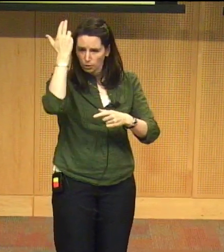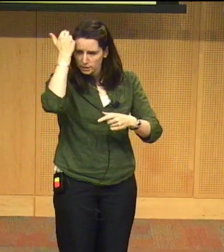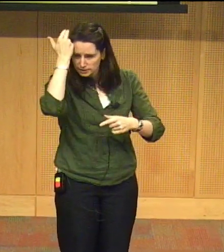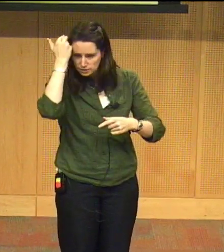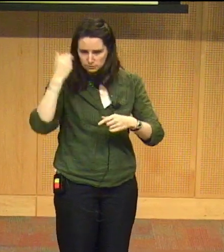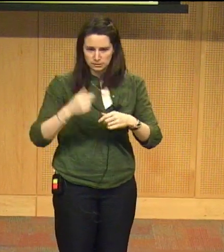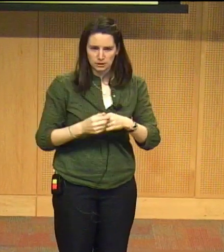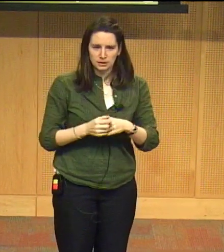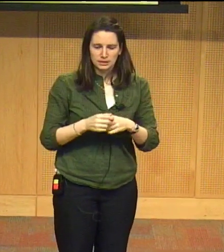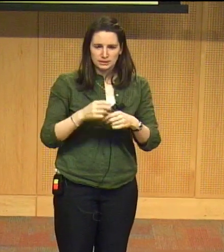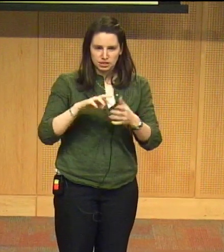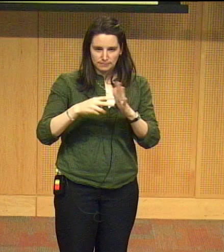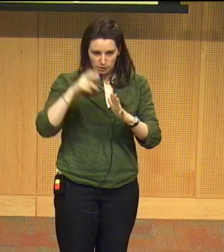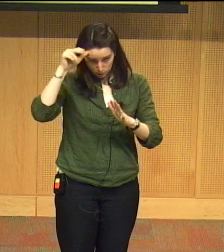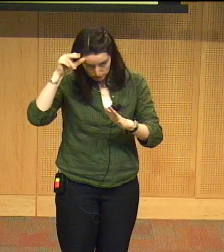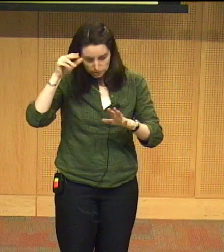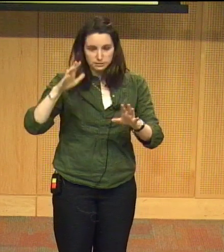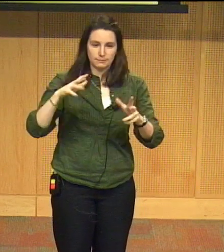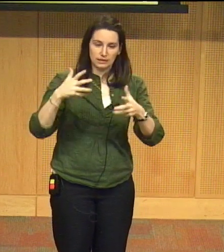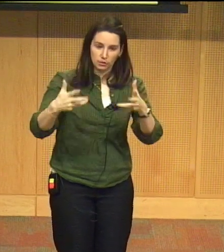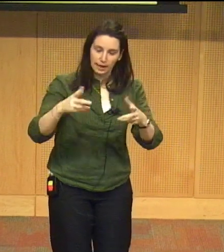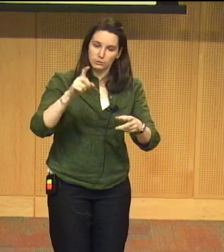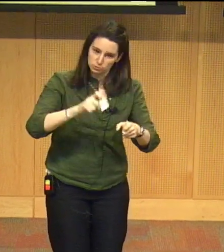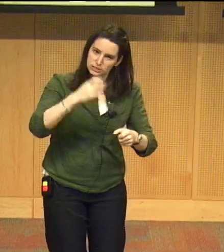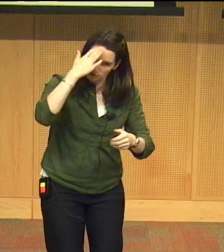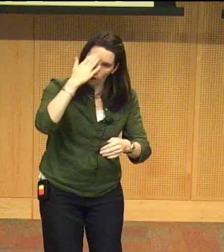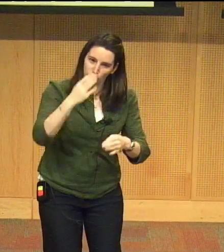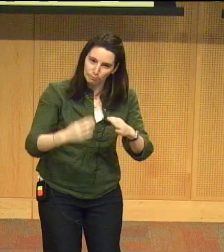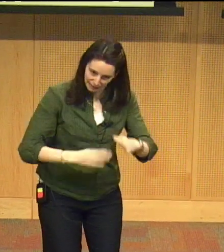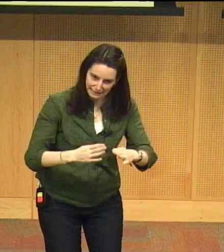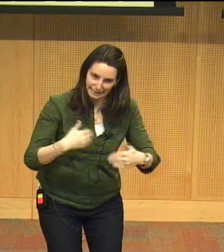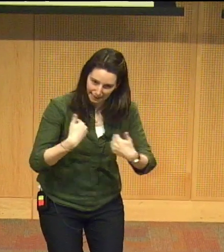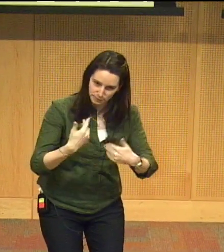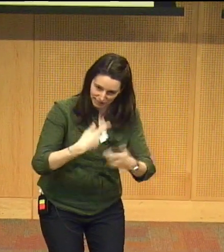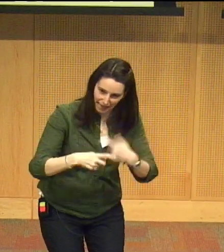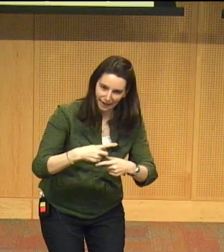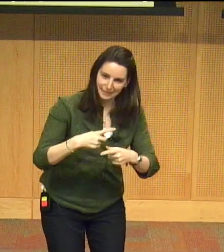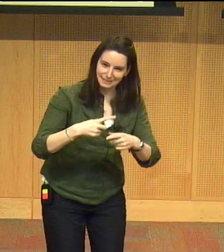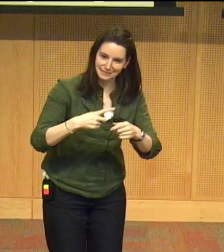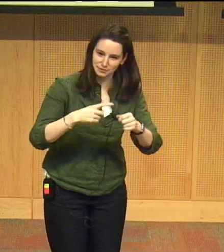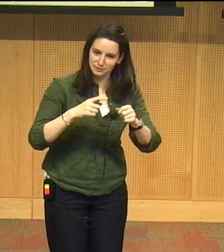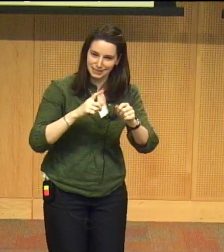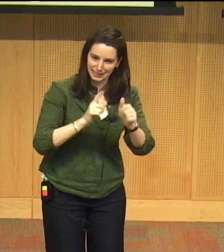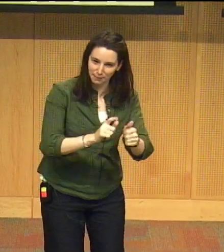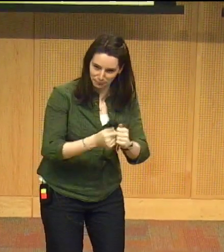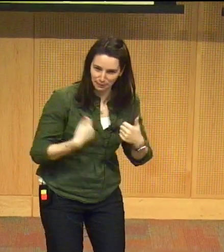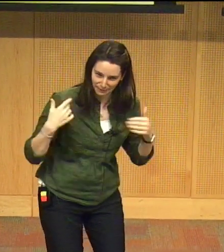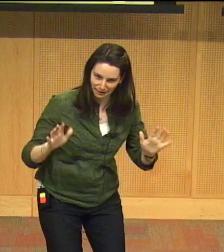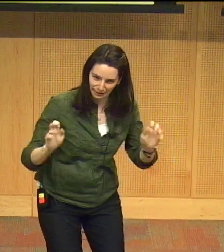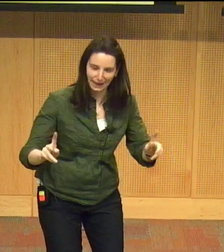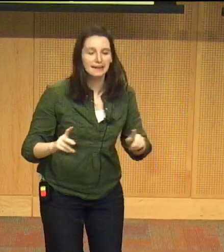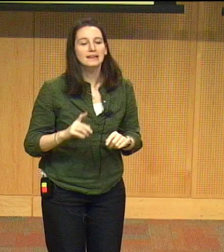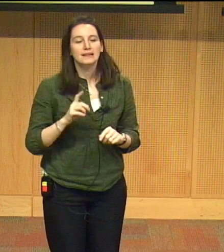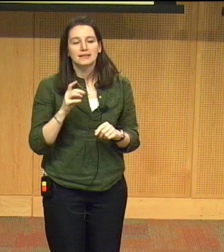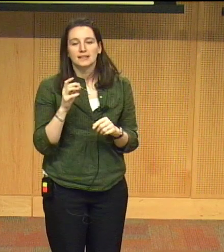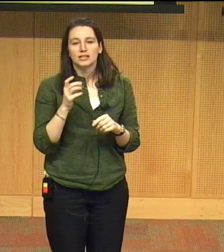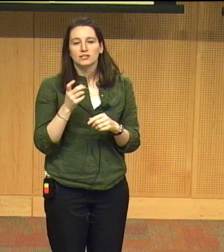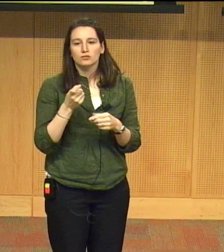horses. She meant horses. I'm like, okay, well, you need to know basic animal science to keep up with me, okay. So